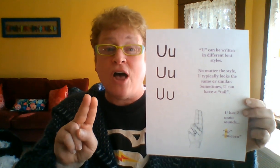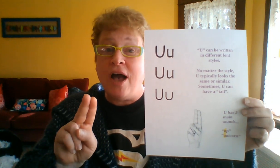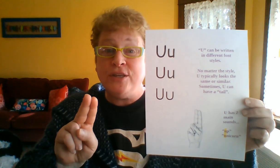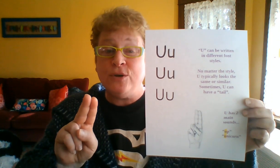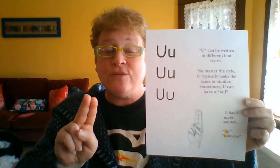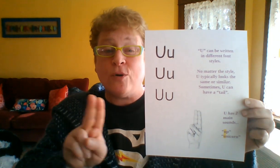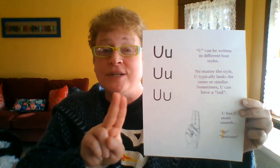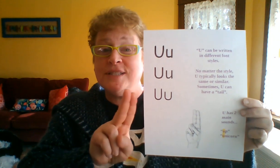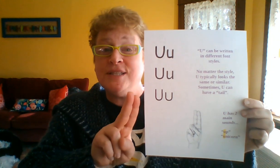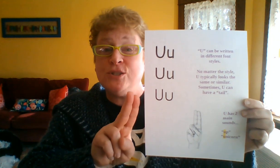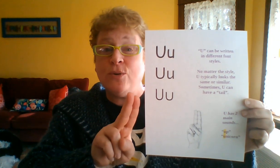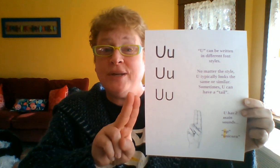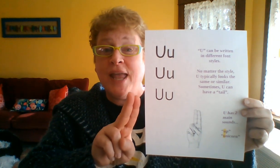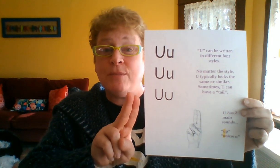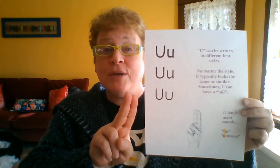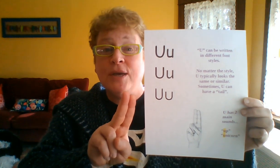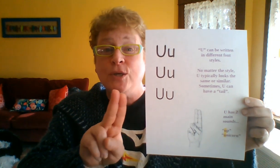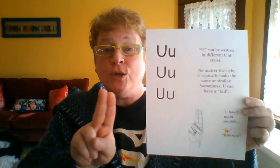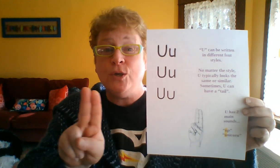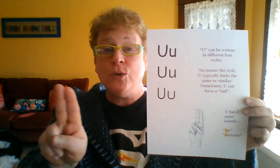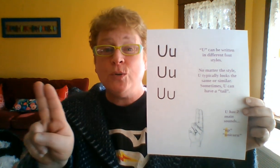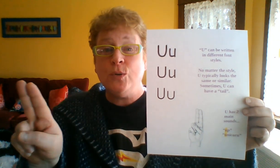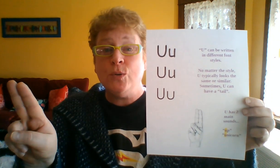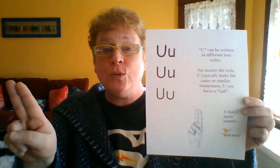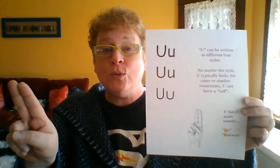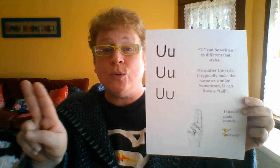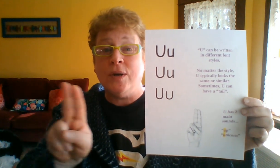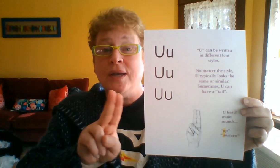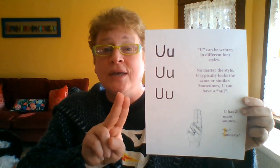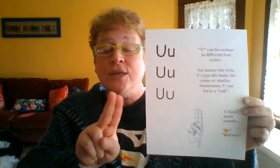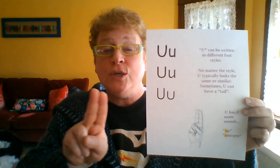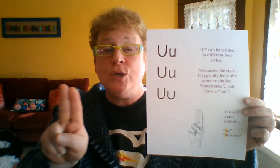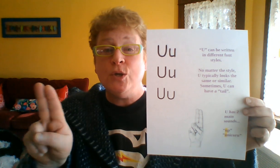Long U, of course, says its own name. You.